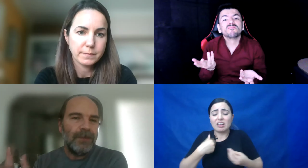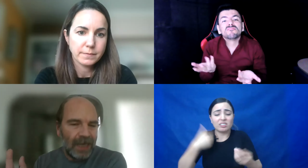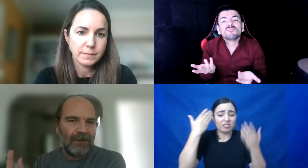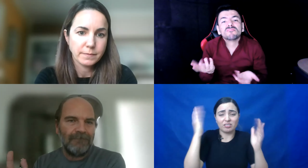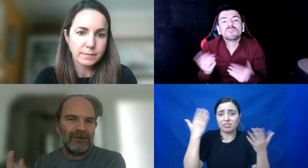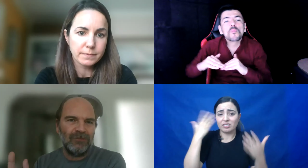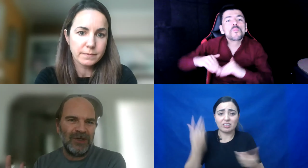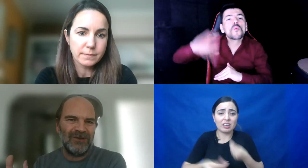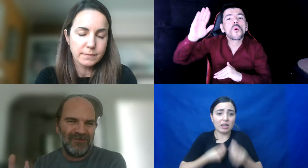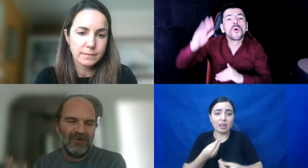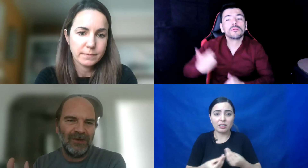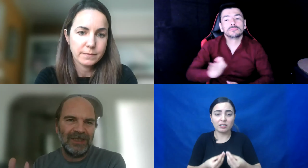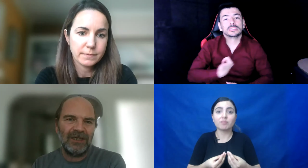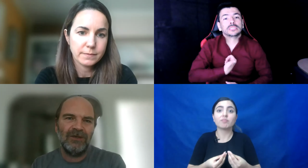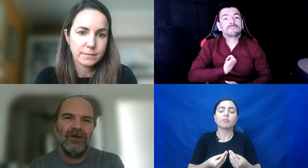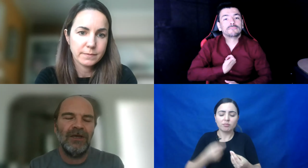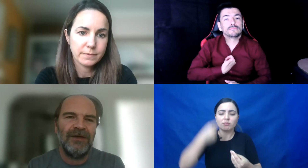disheartenment and the